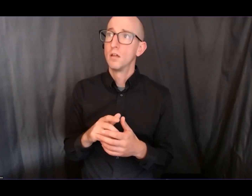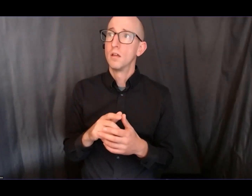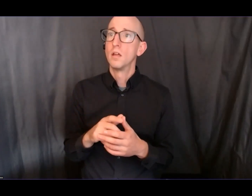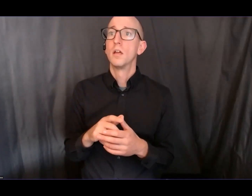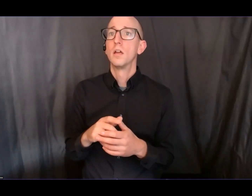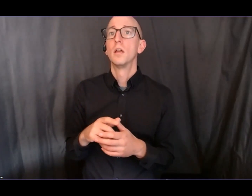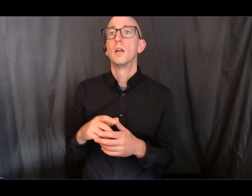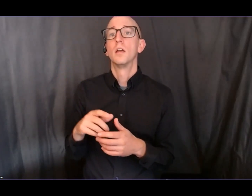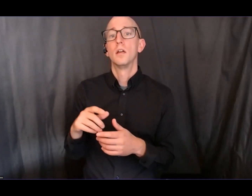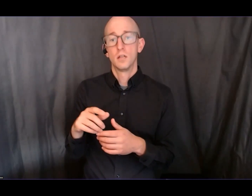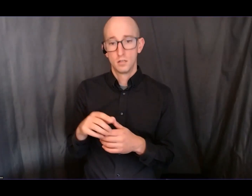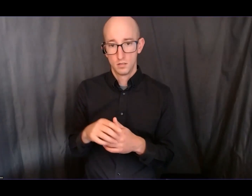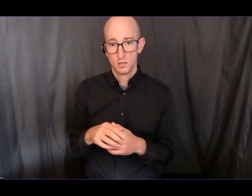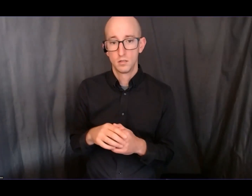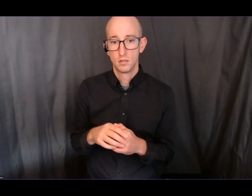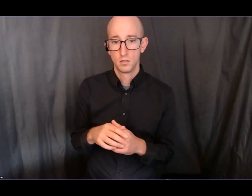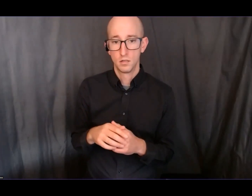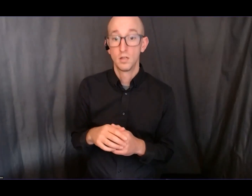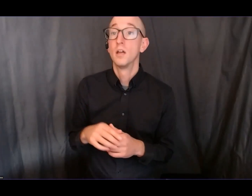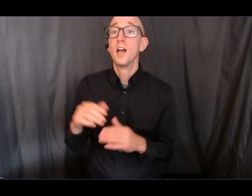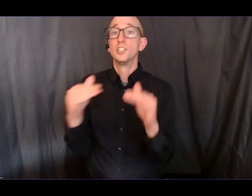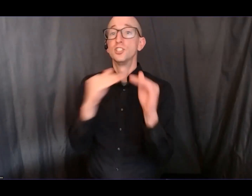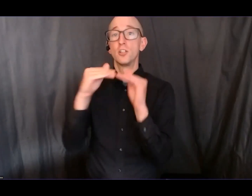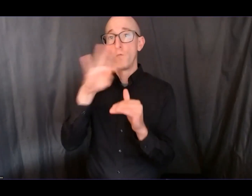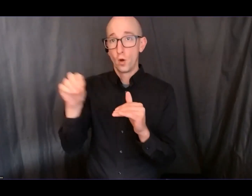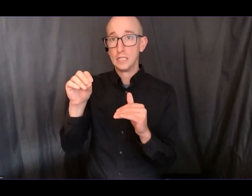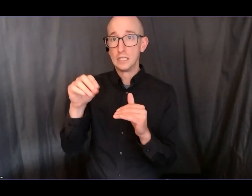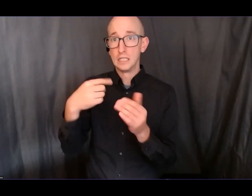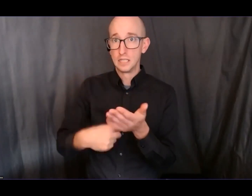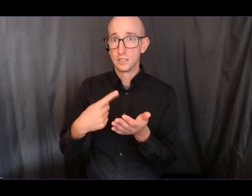40 discussion could go. And so I'm curious about